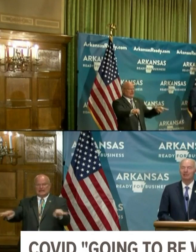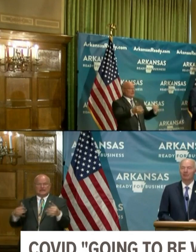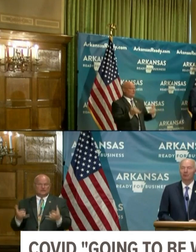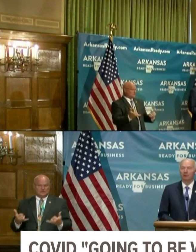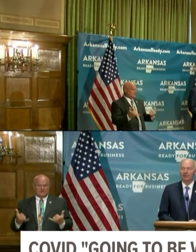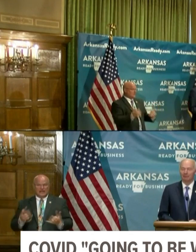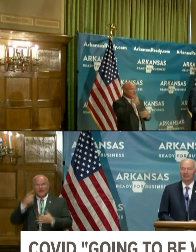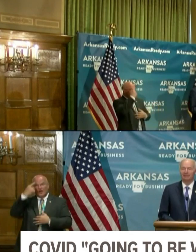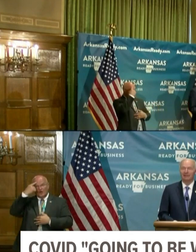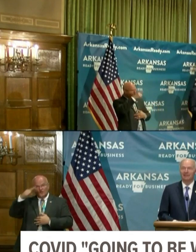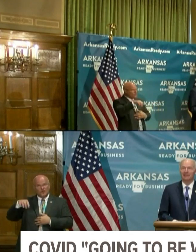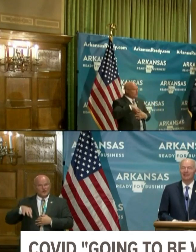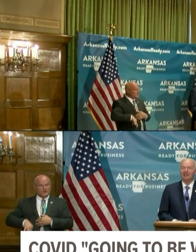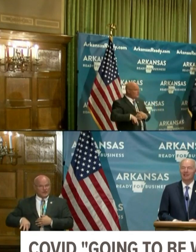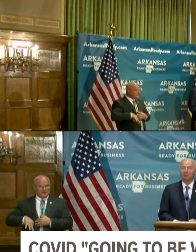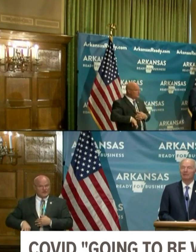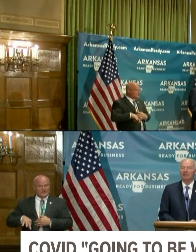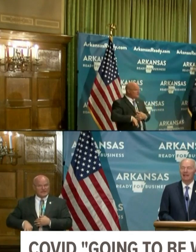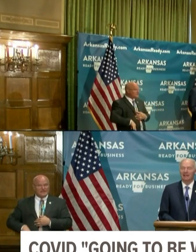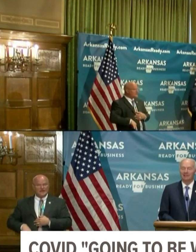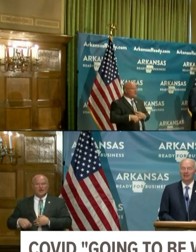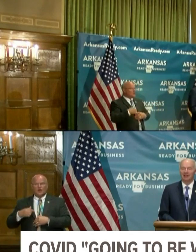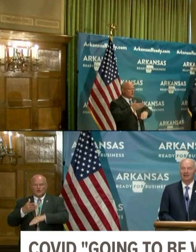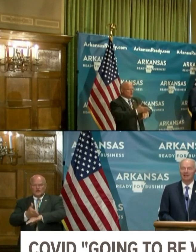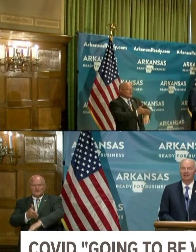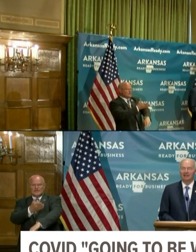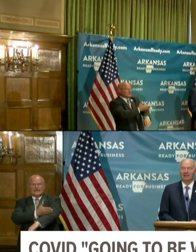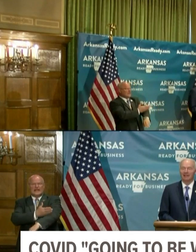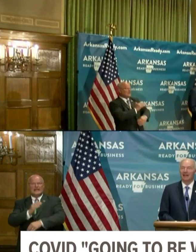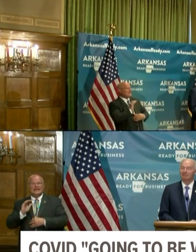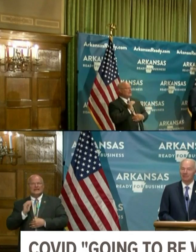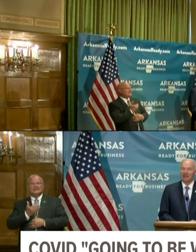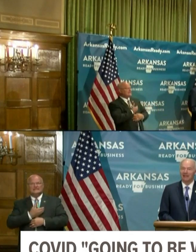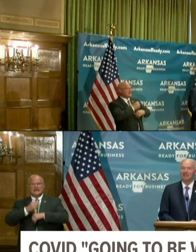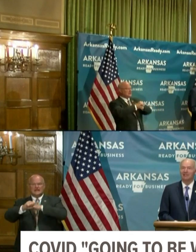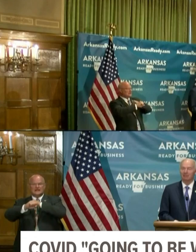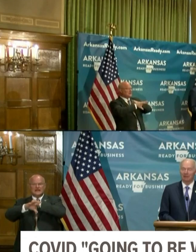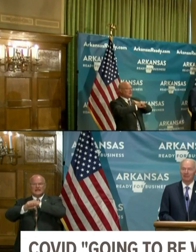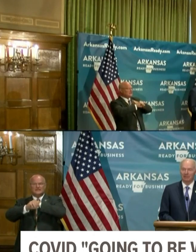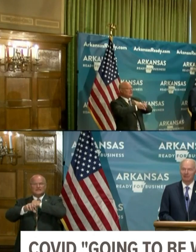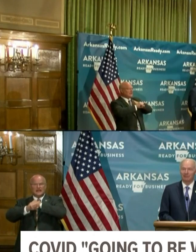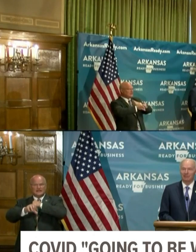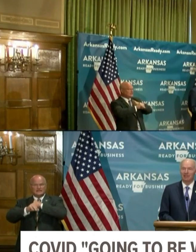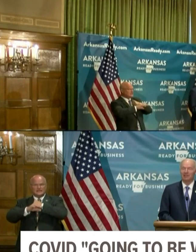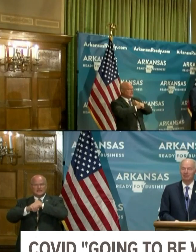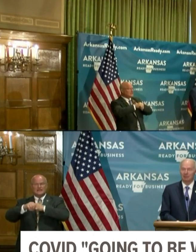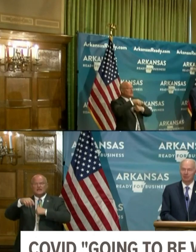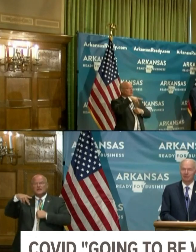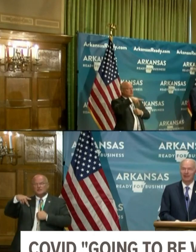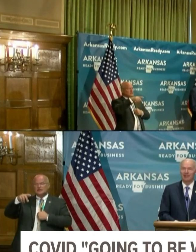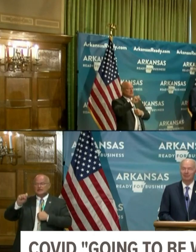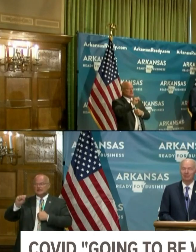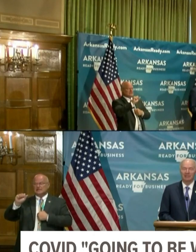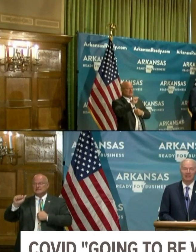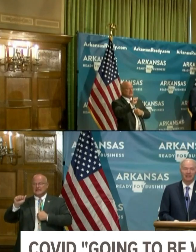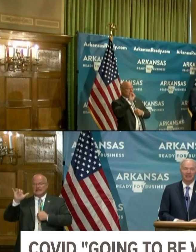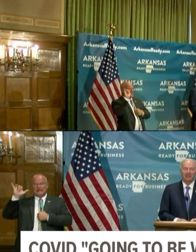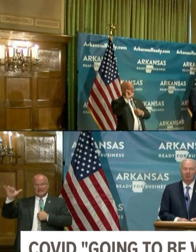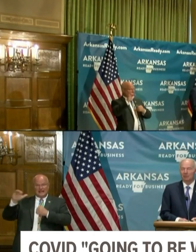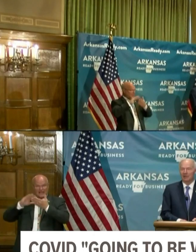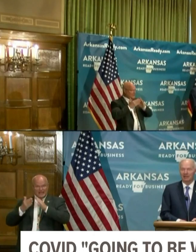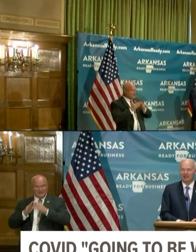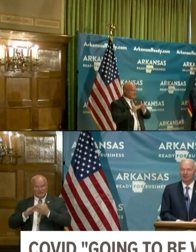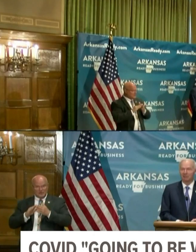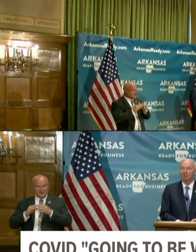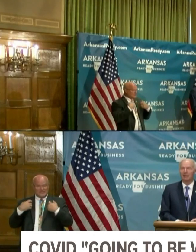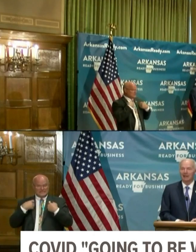language for their benefit. We've enhanced our advertising, our public service announcements to that community.